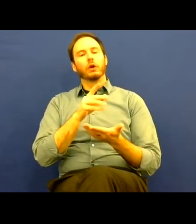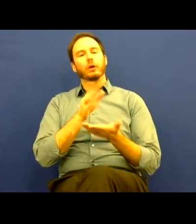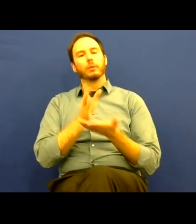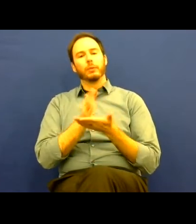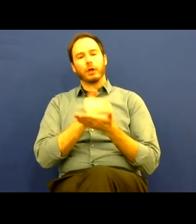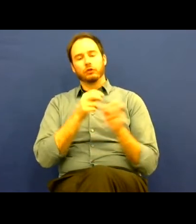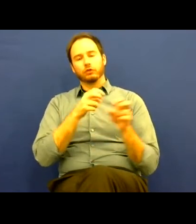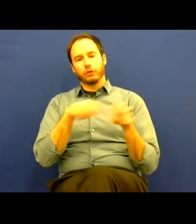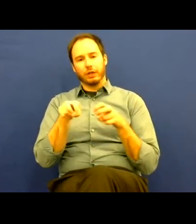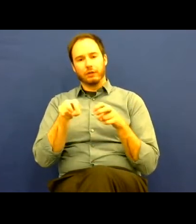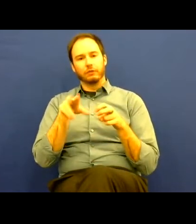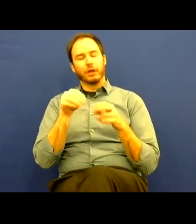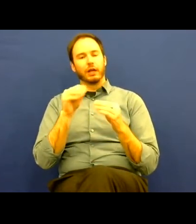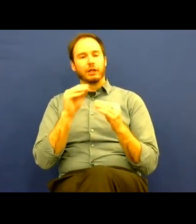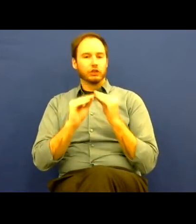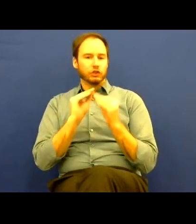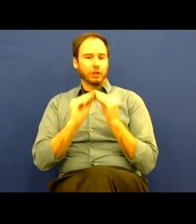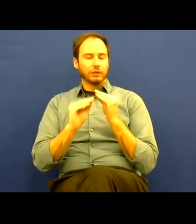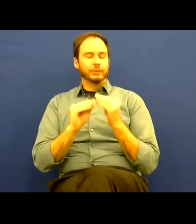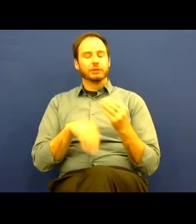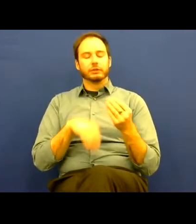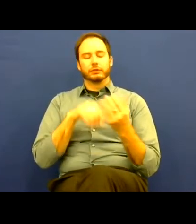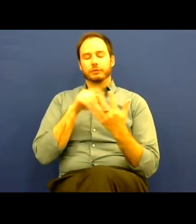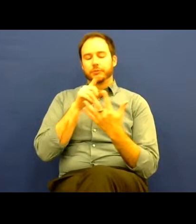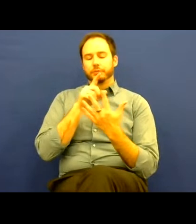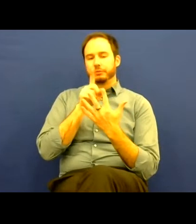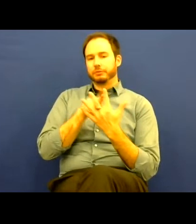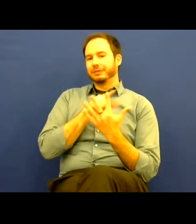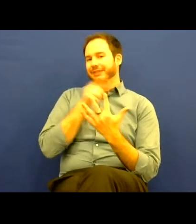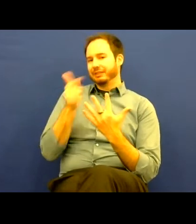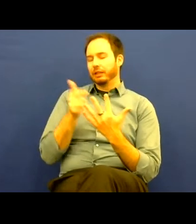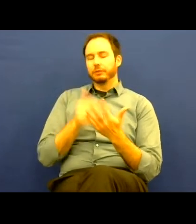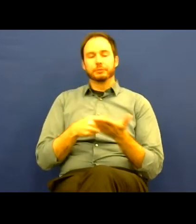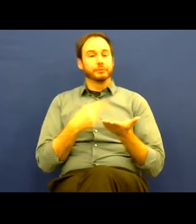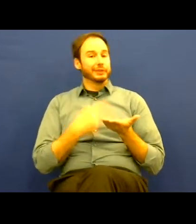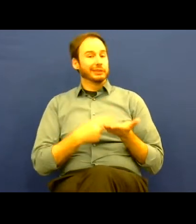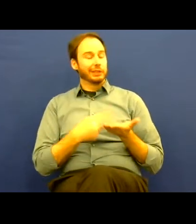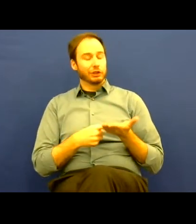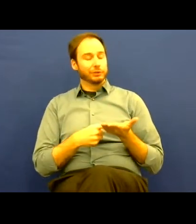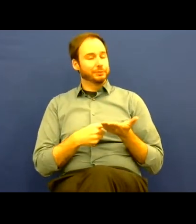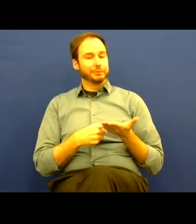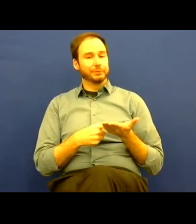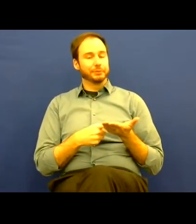transfers and adjustments. Second. Any discussion?